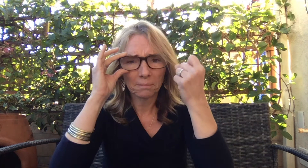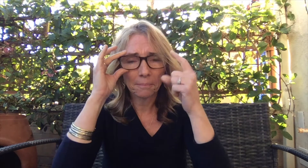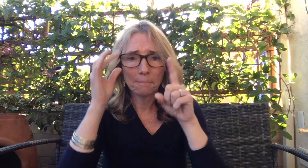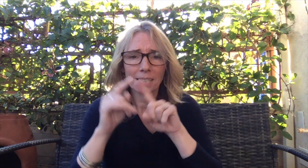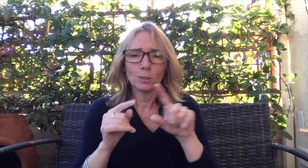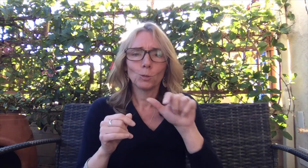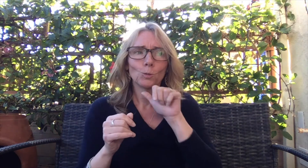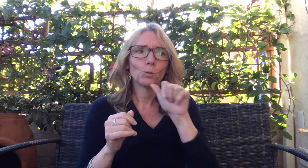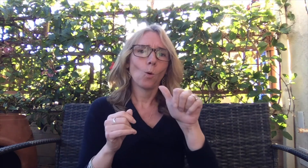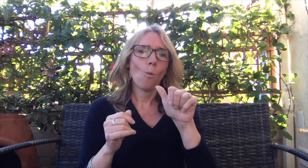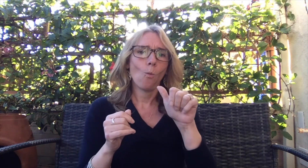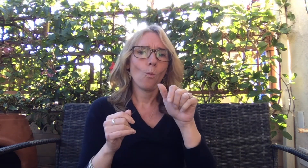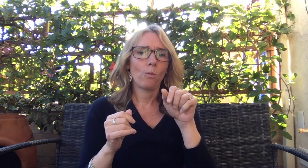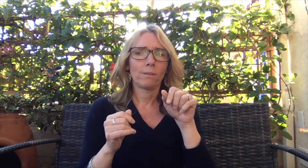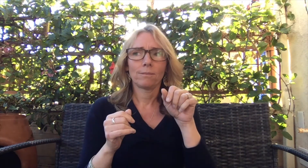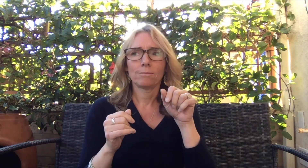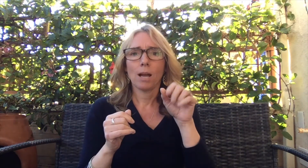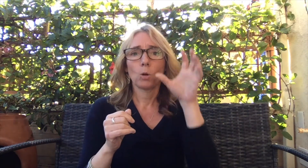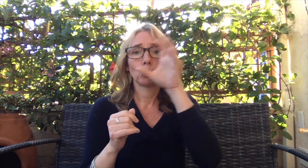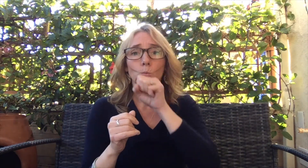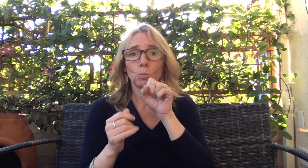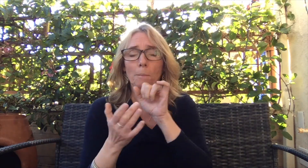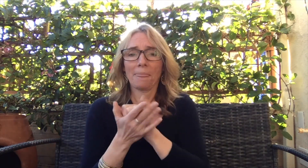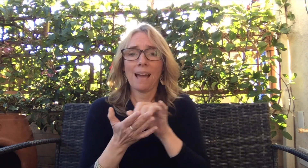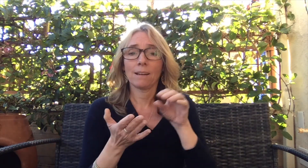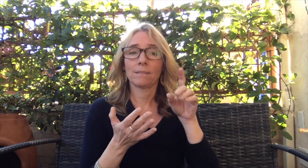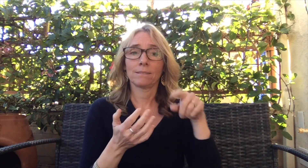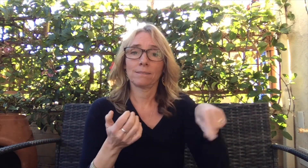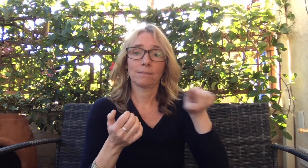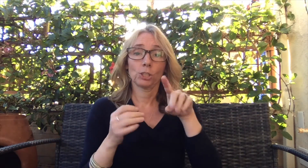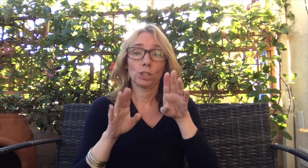Some are designed in a way that captioning may not be necessary.